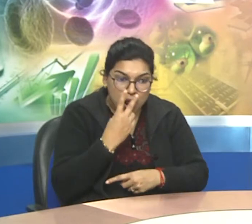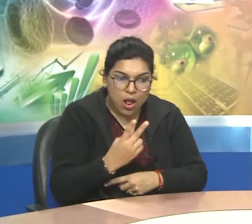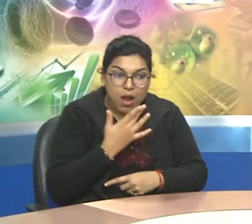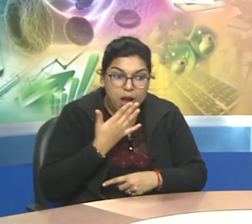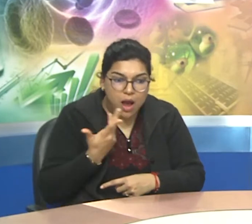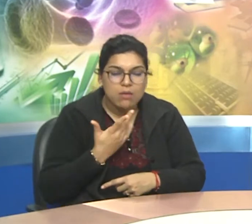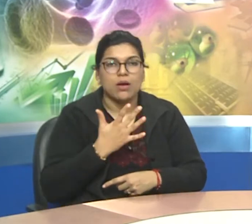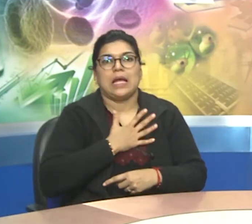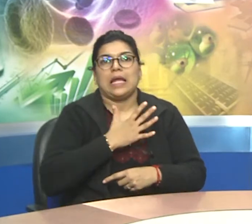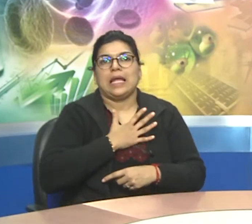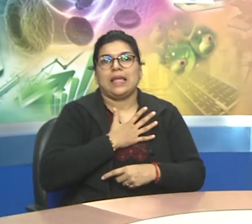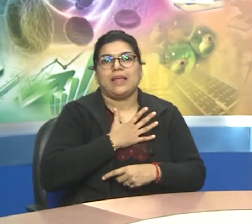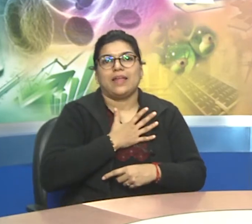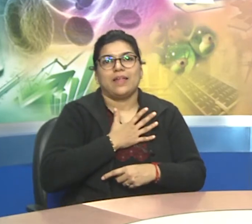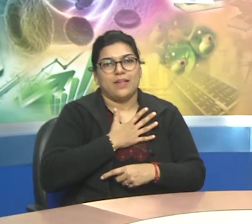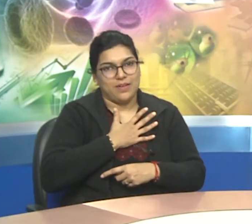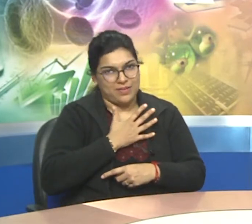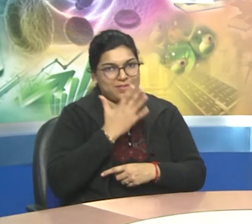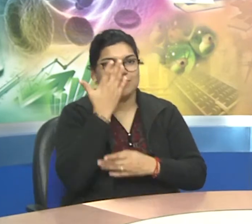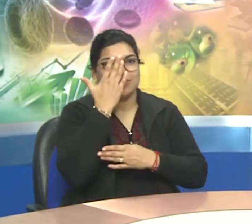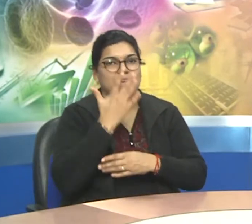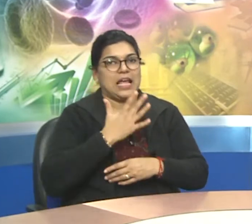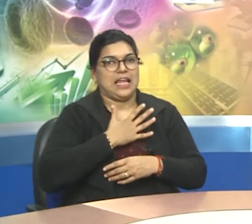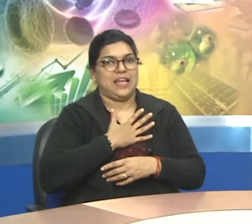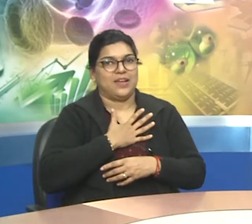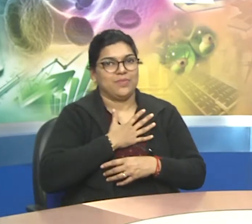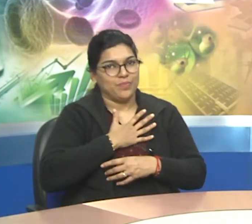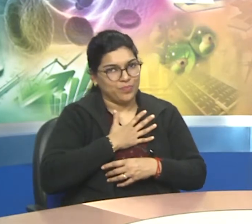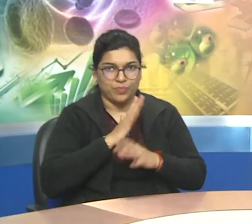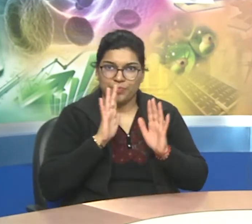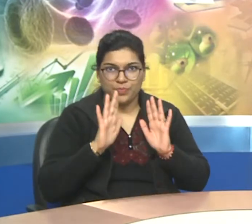since cullet of mixed color can be used only to make a green glass.